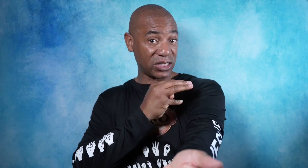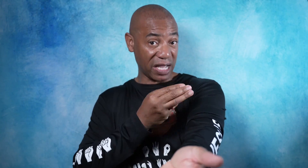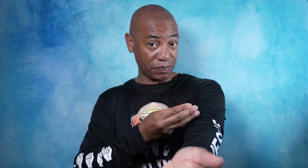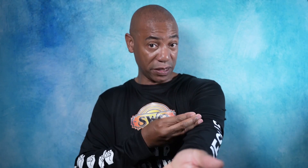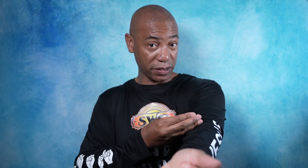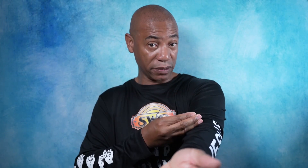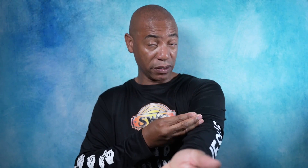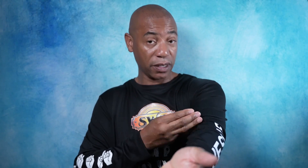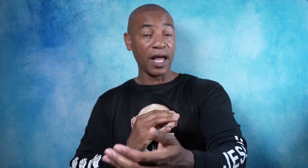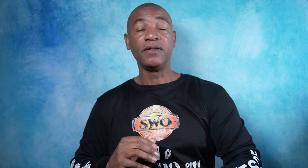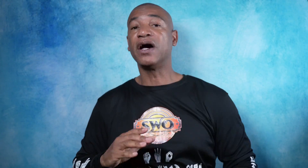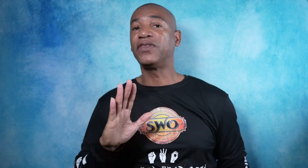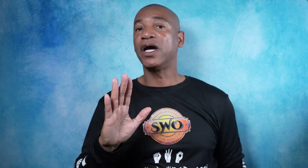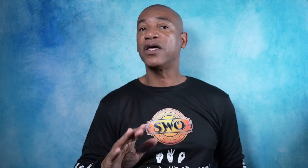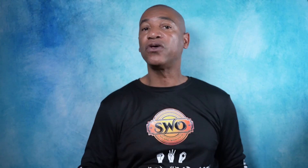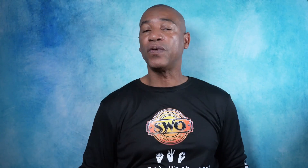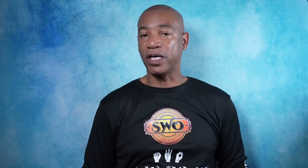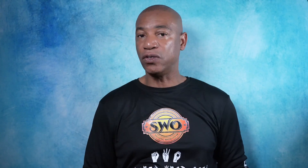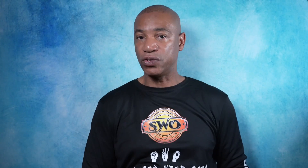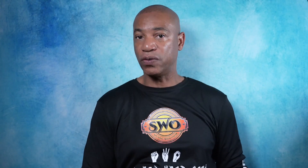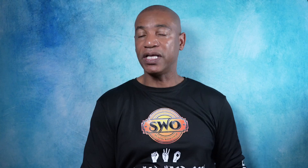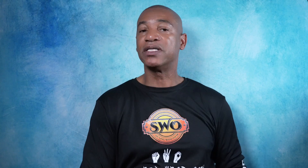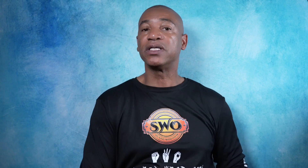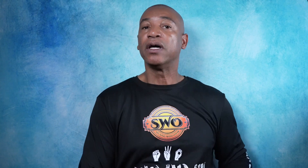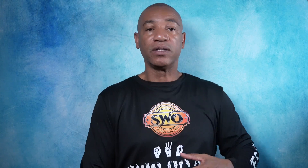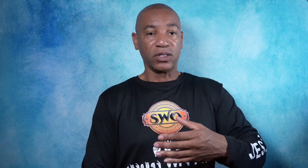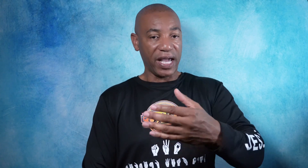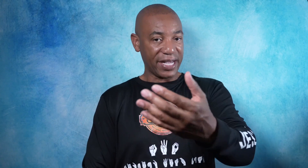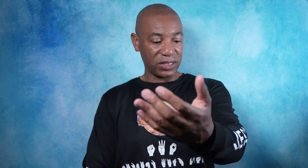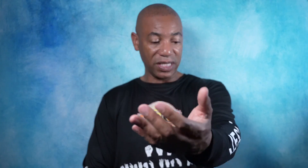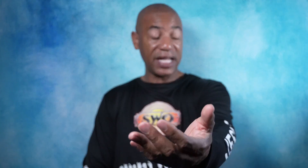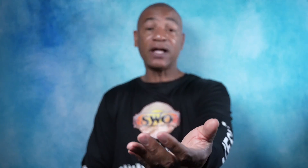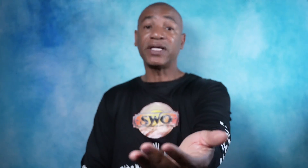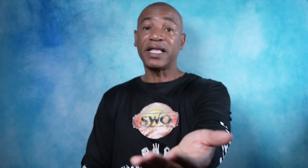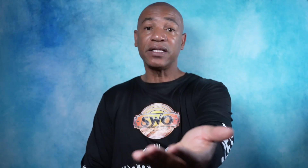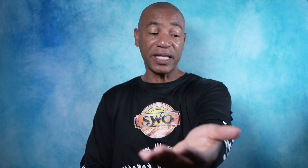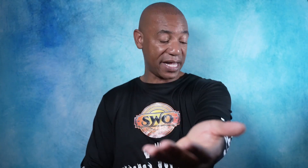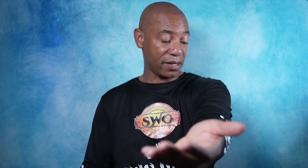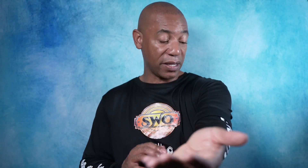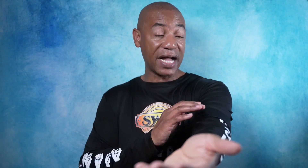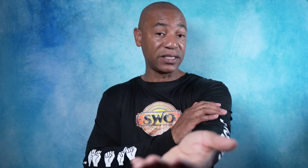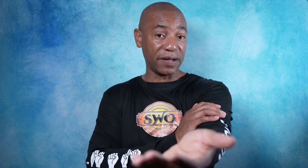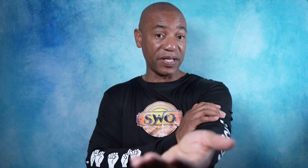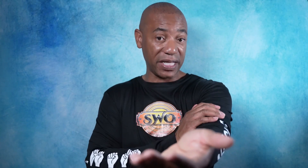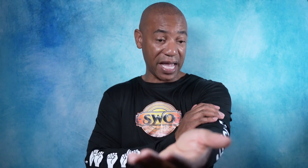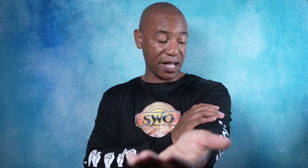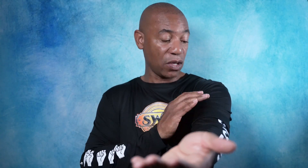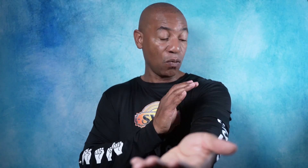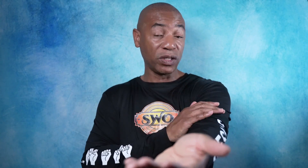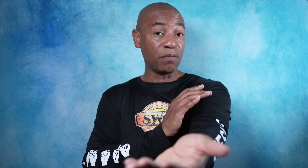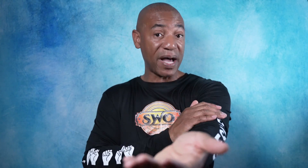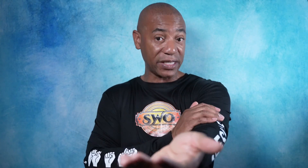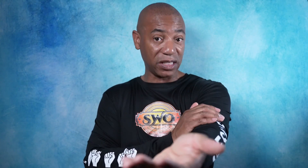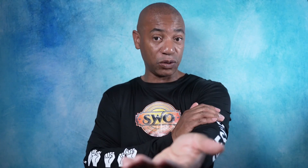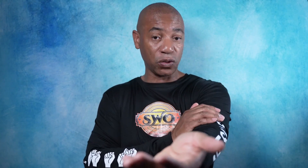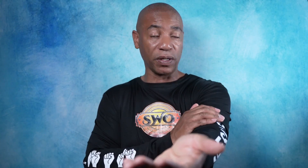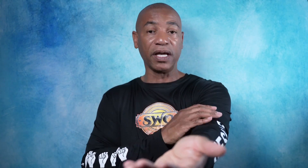bicep. Now the other way you do it is extend out that non-dominant hand with the biceps showing.